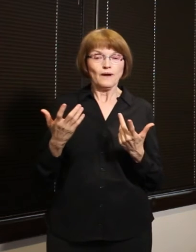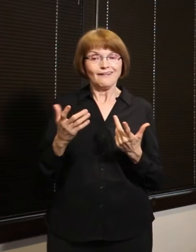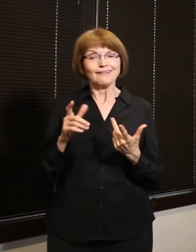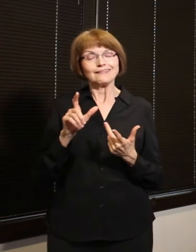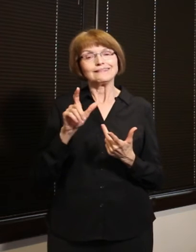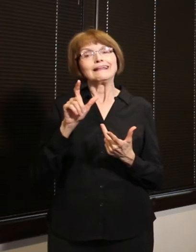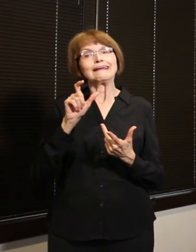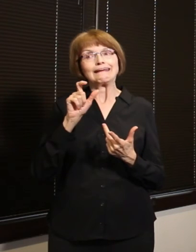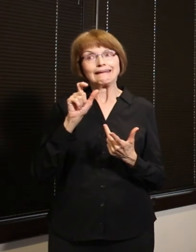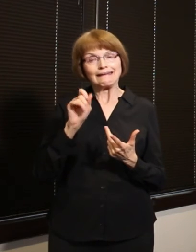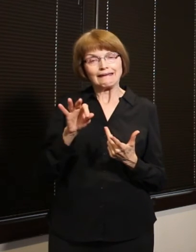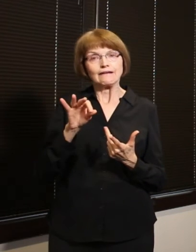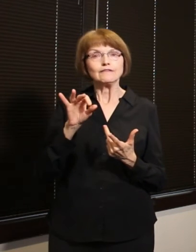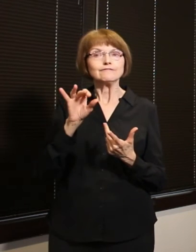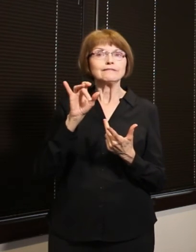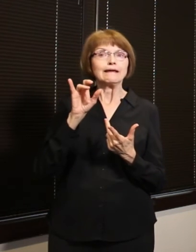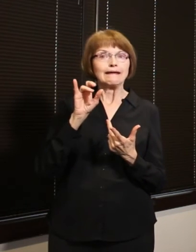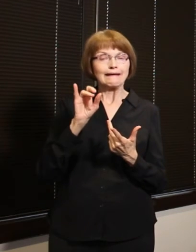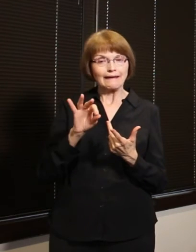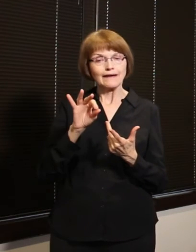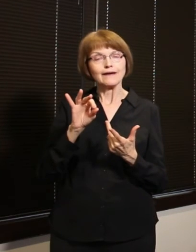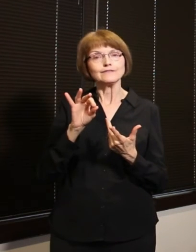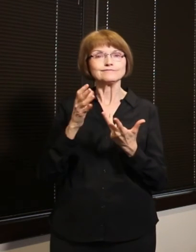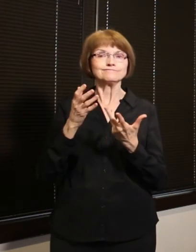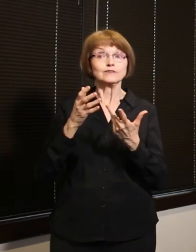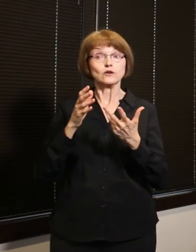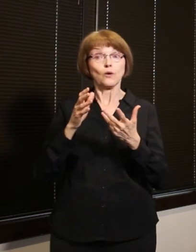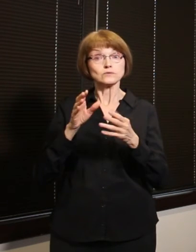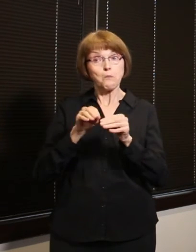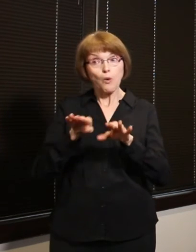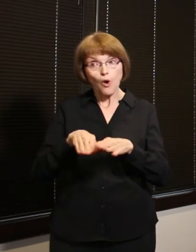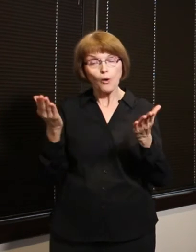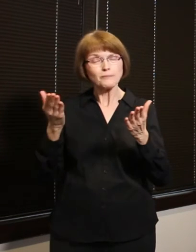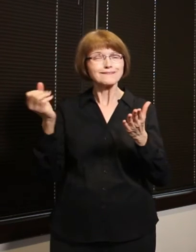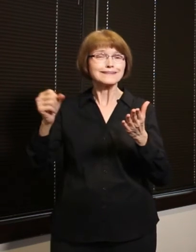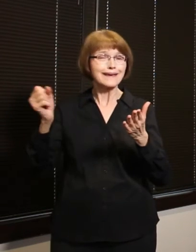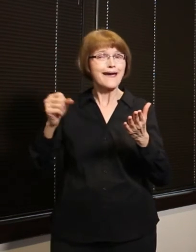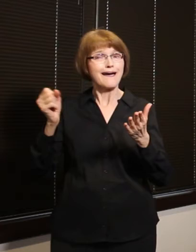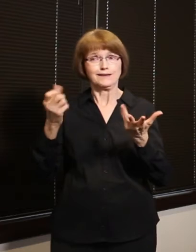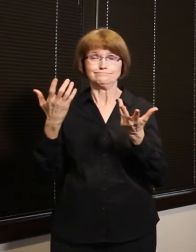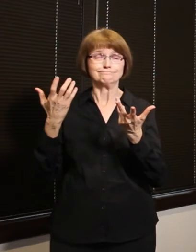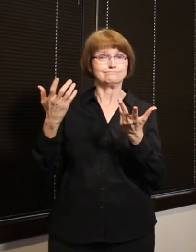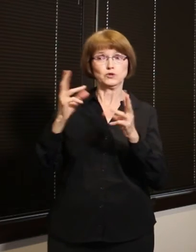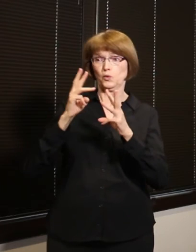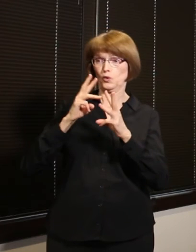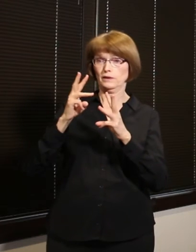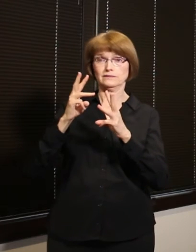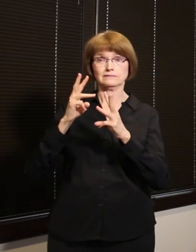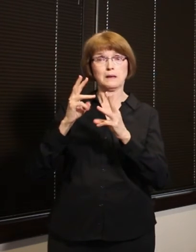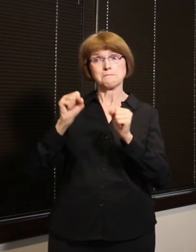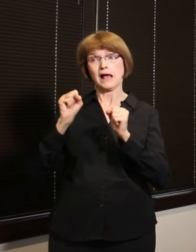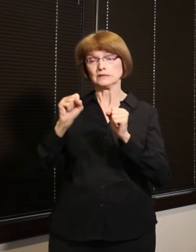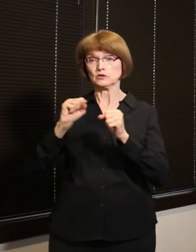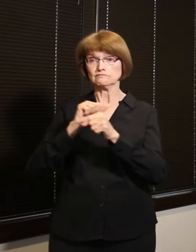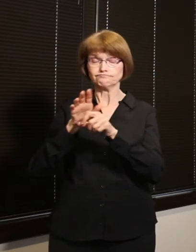of transmission, you're always worried about the number of cases that come along with it.